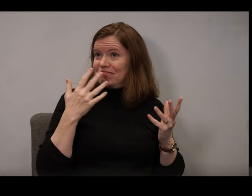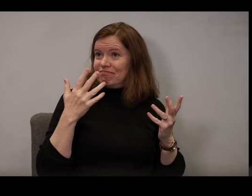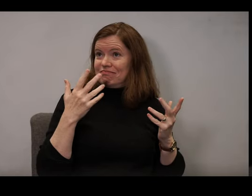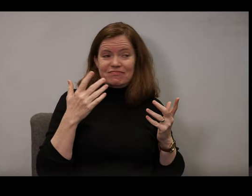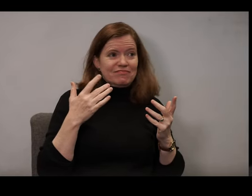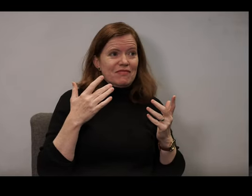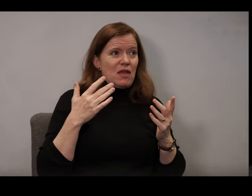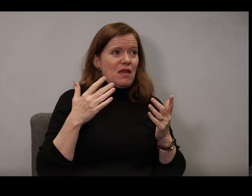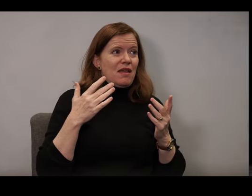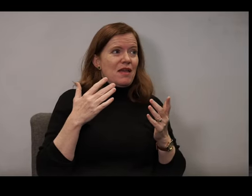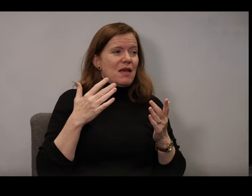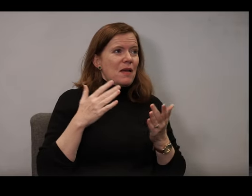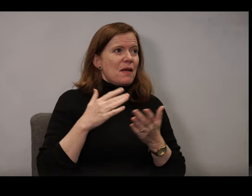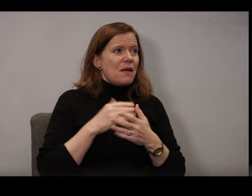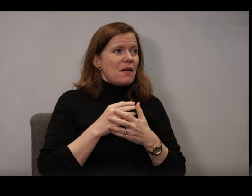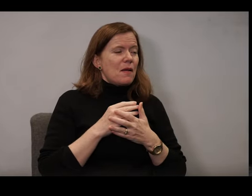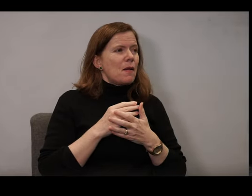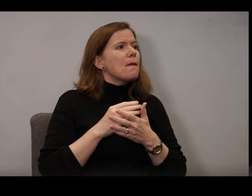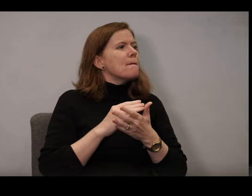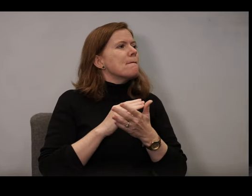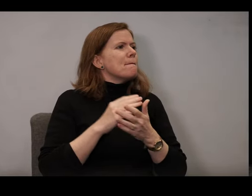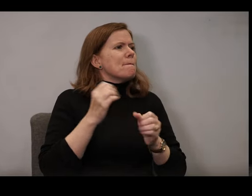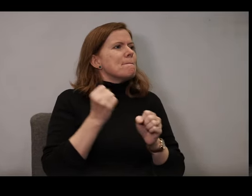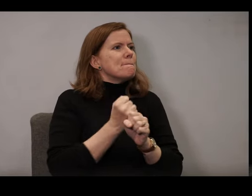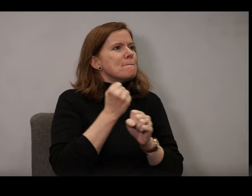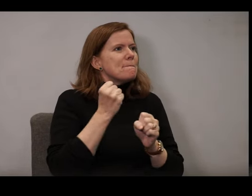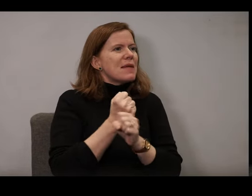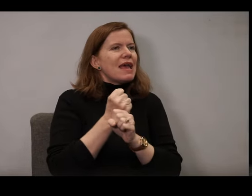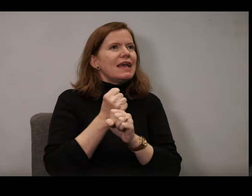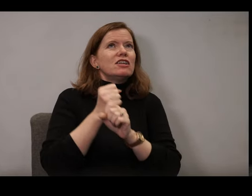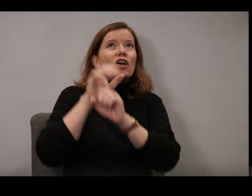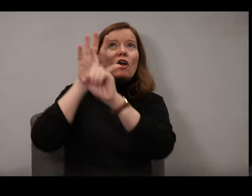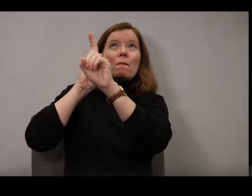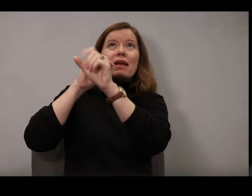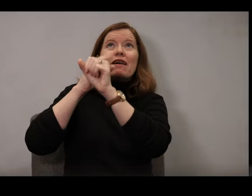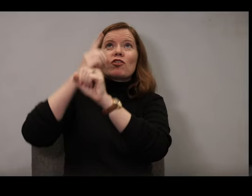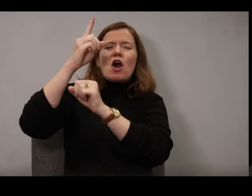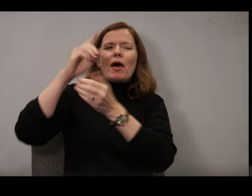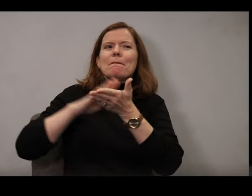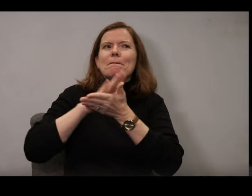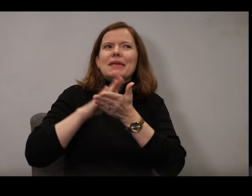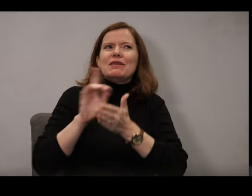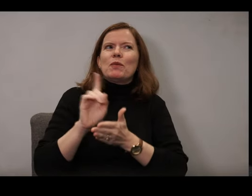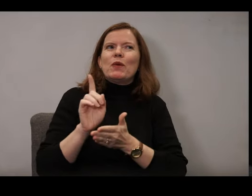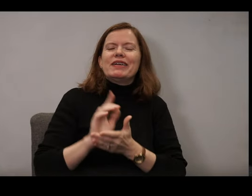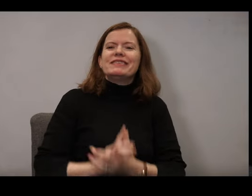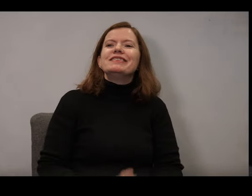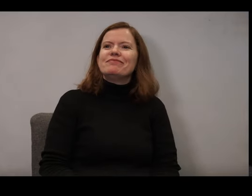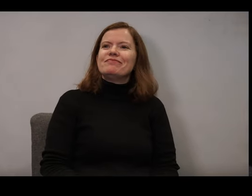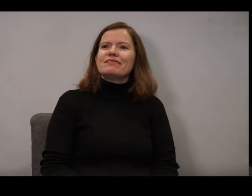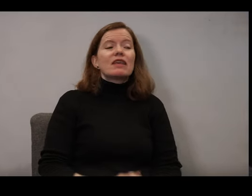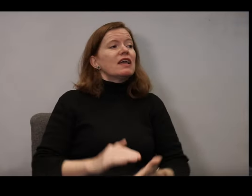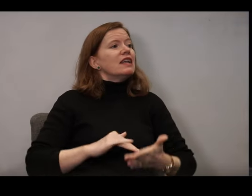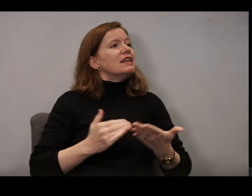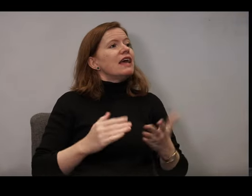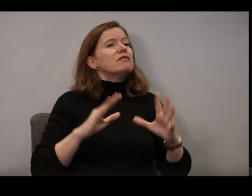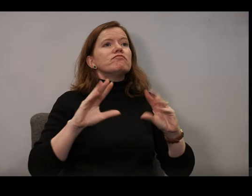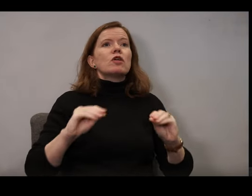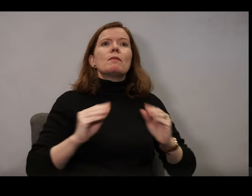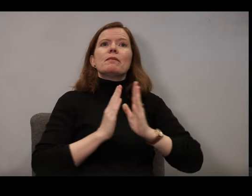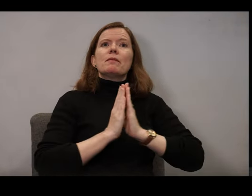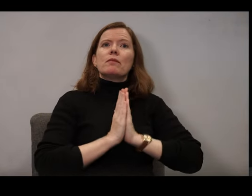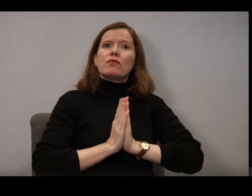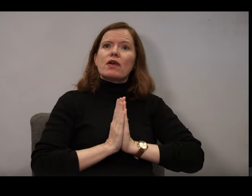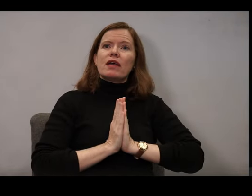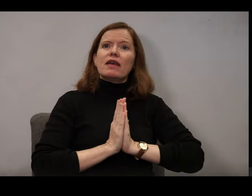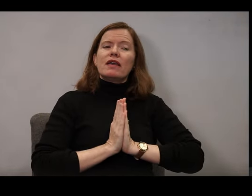what it means to be created in the image of God. So that should be good. I'm going to pray. One of the things,